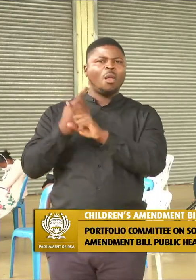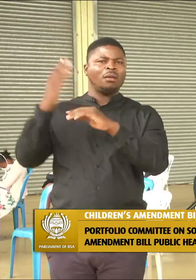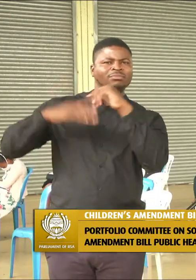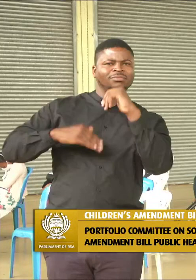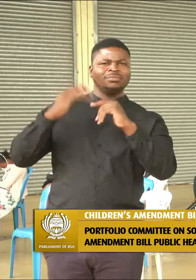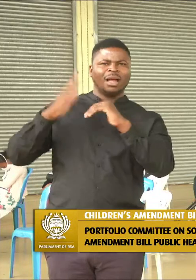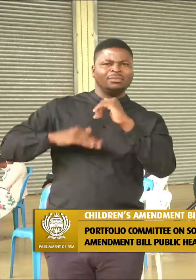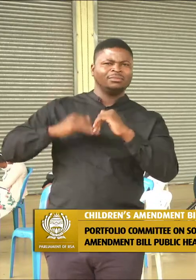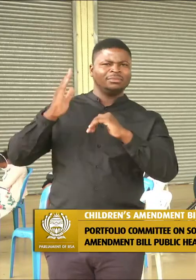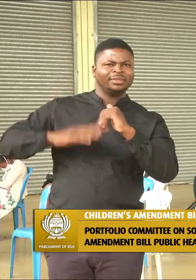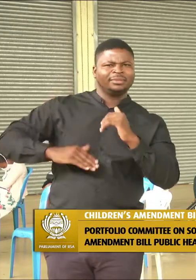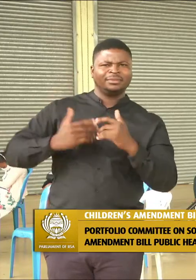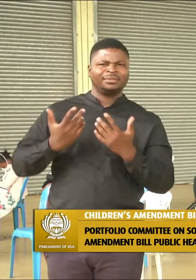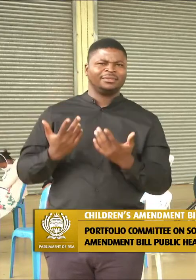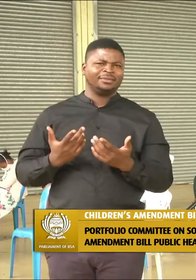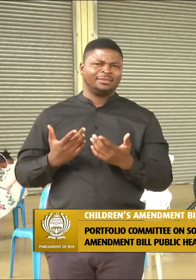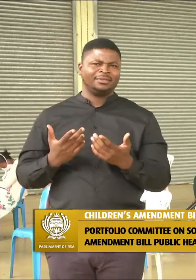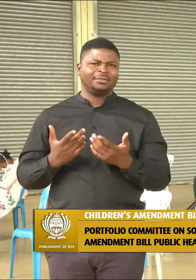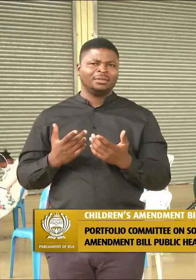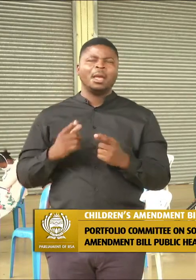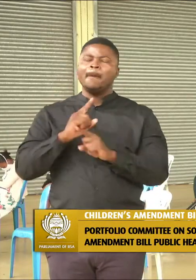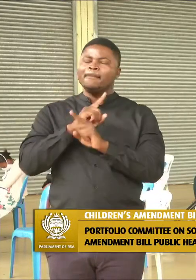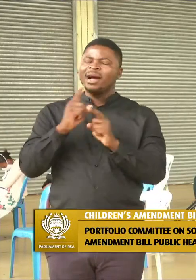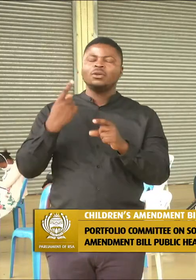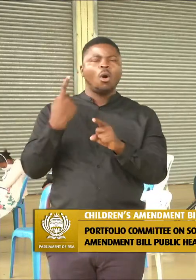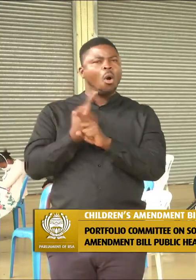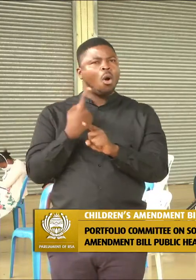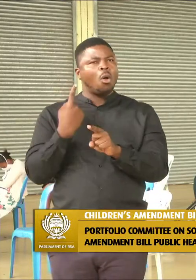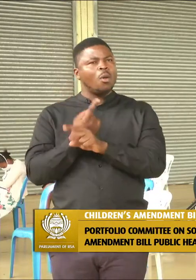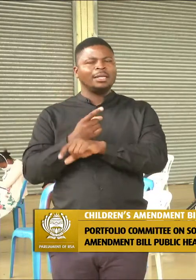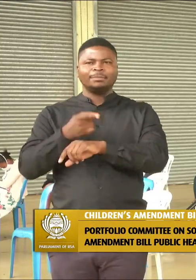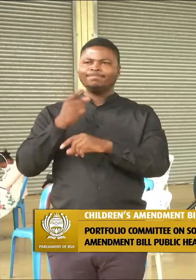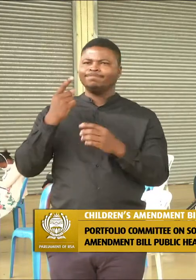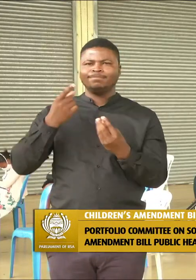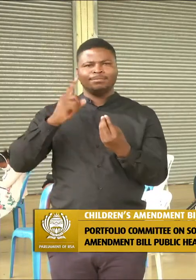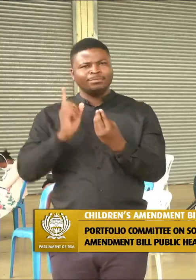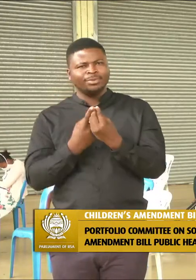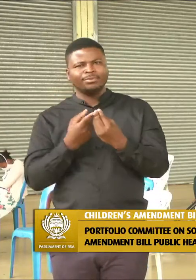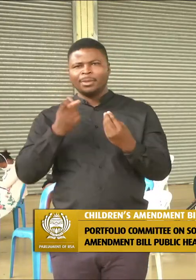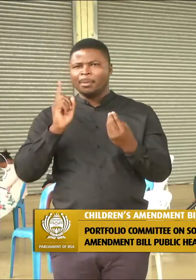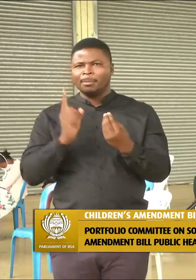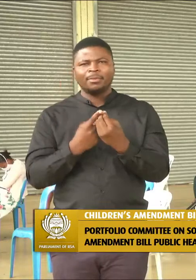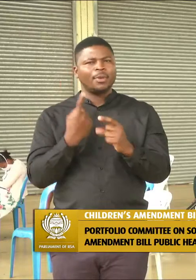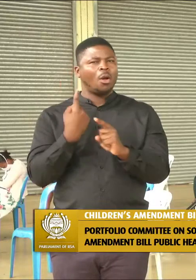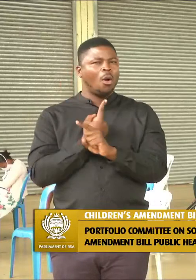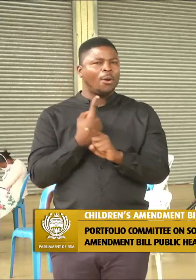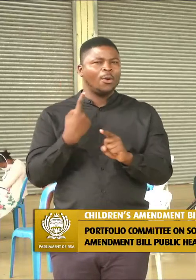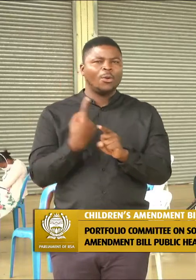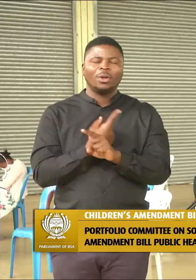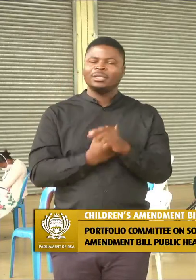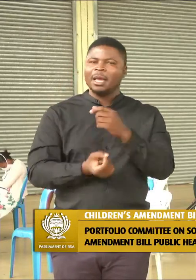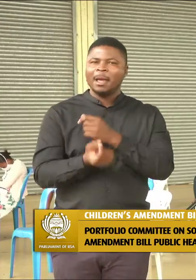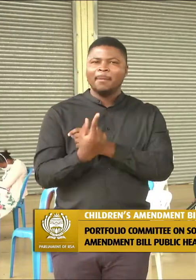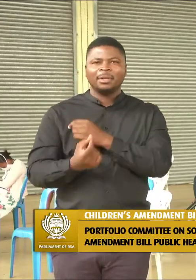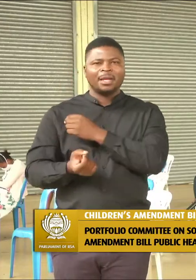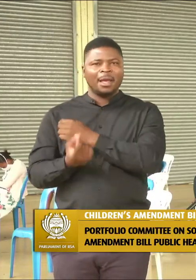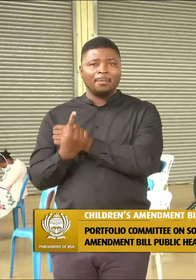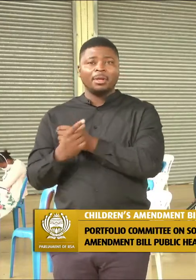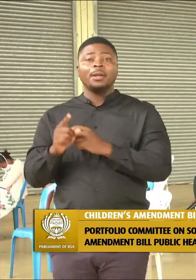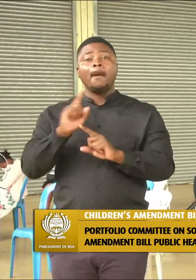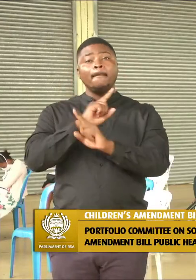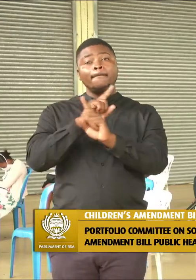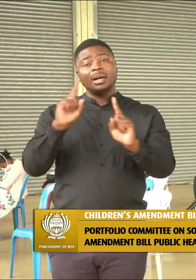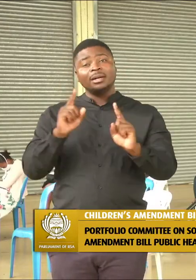ikhekhe But he's punished anyway. kodwa iyajeziswa noma kunjalo. Sooner or later, that